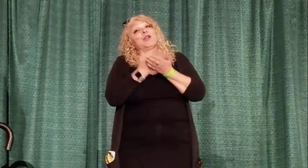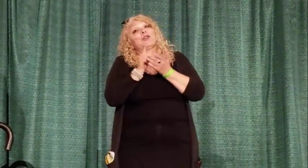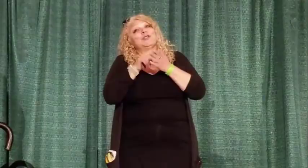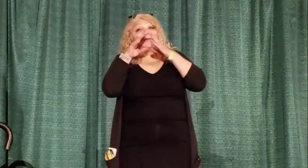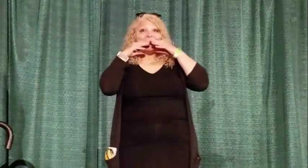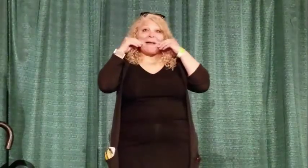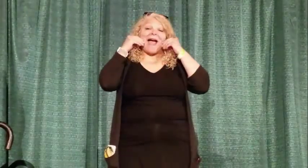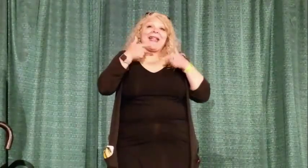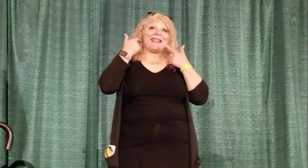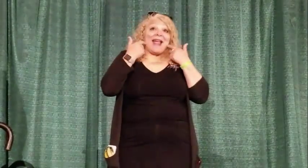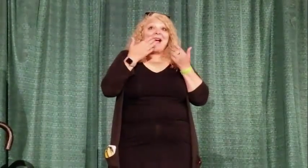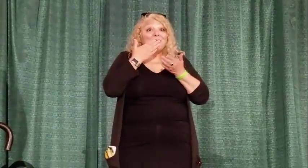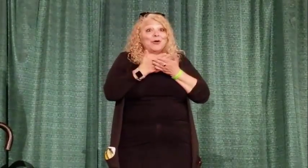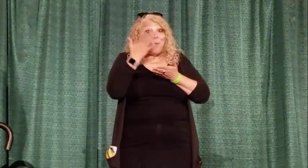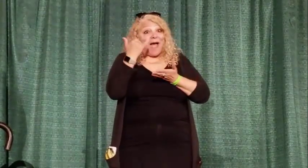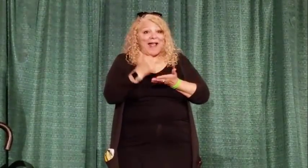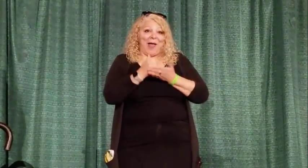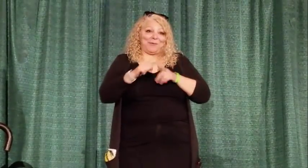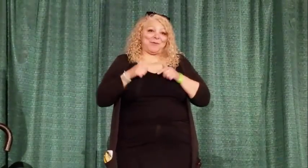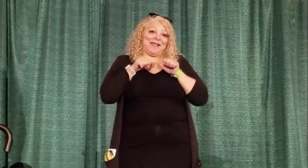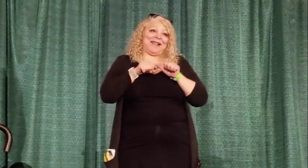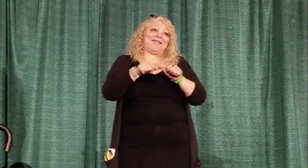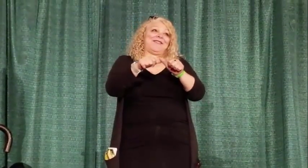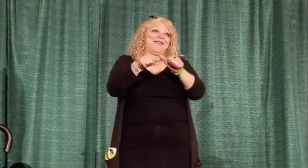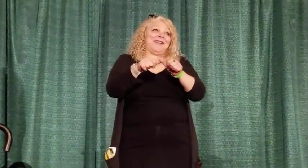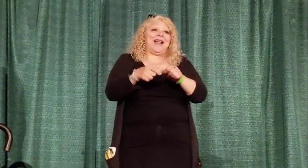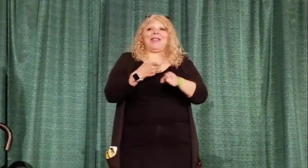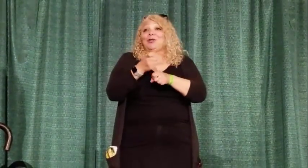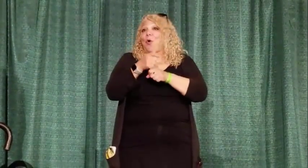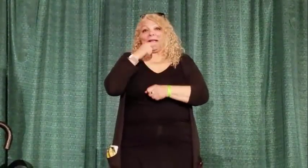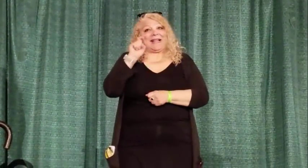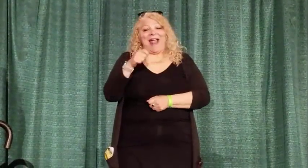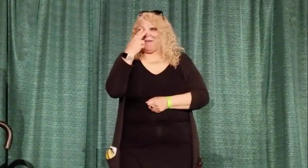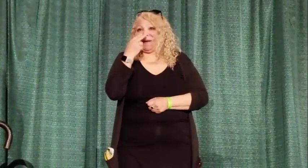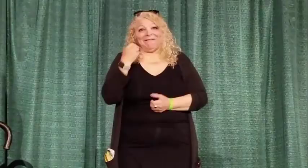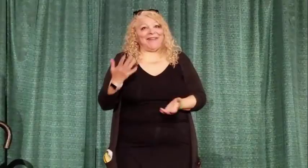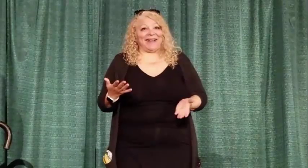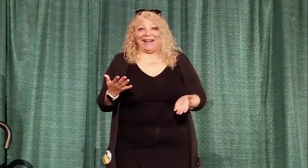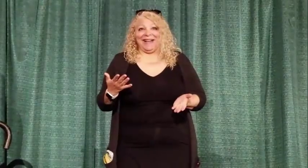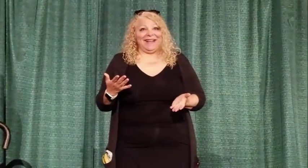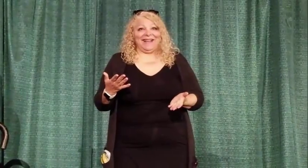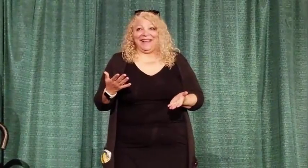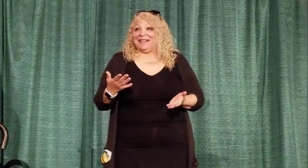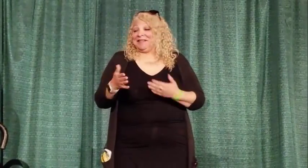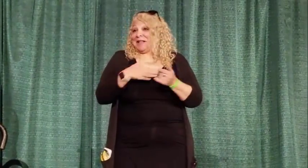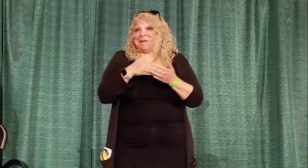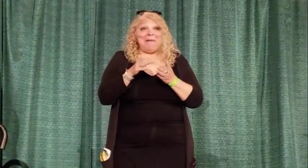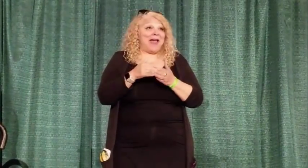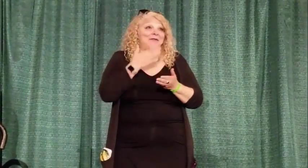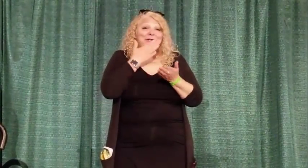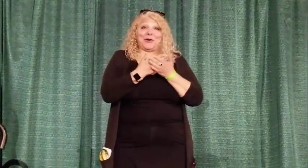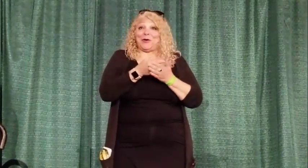you live longer. That's great. And the joke doesn't have to be funny. That's right, so it works